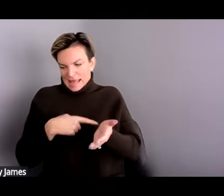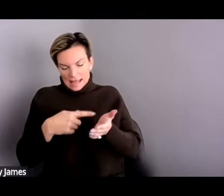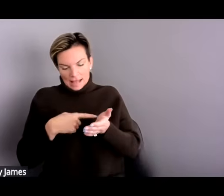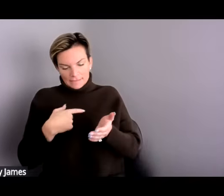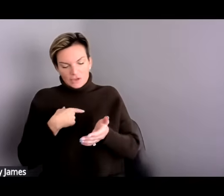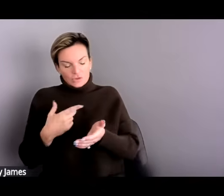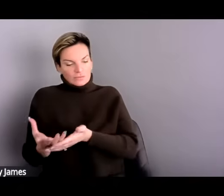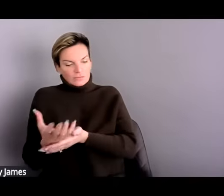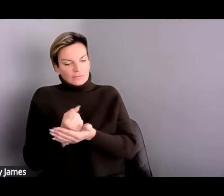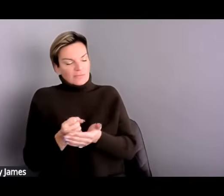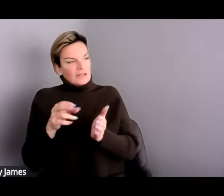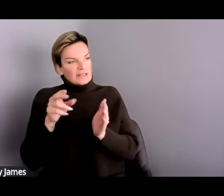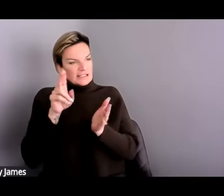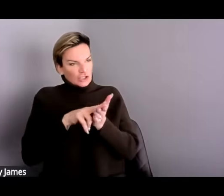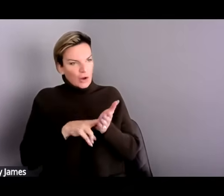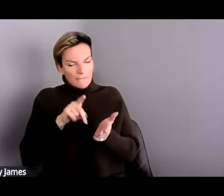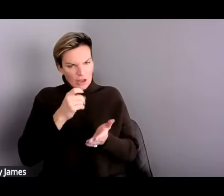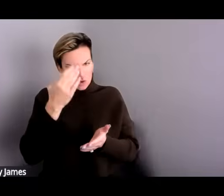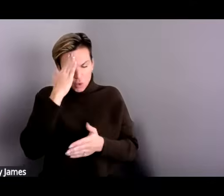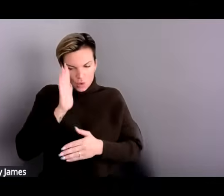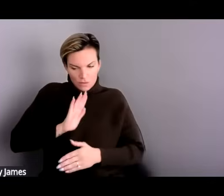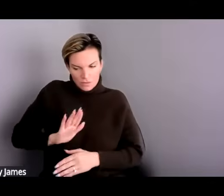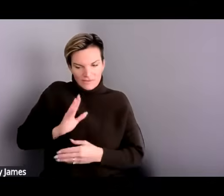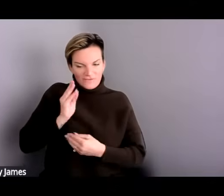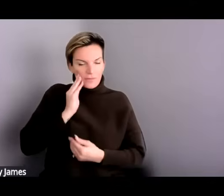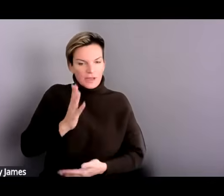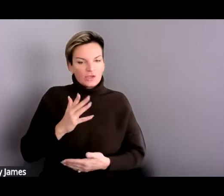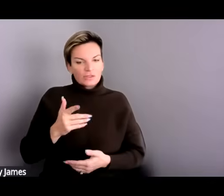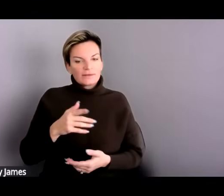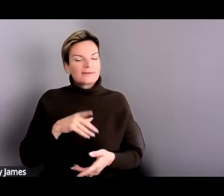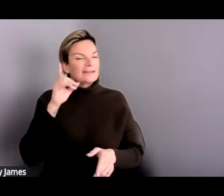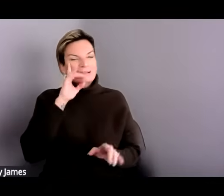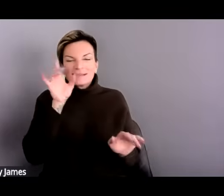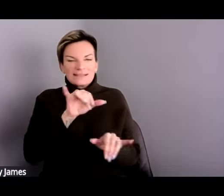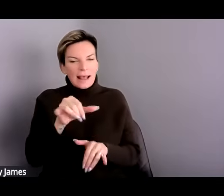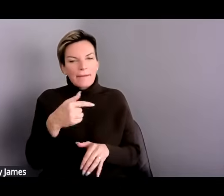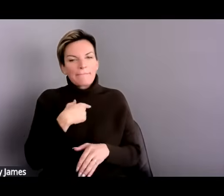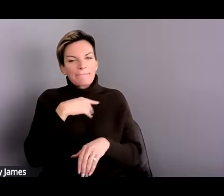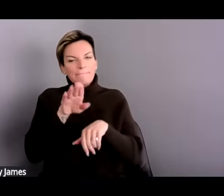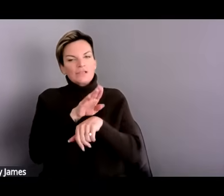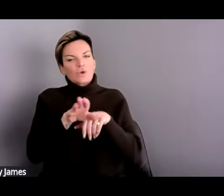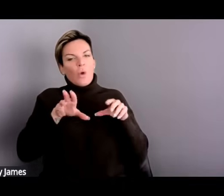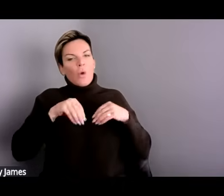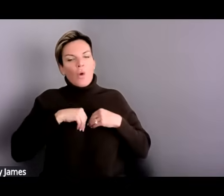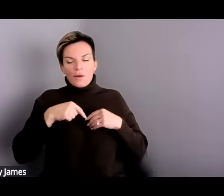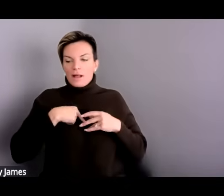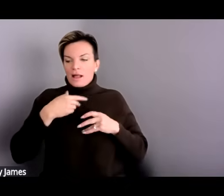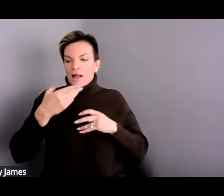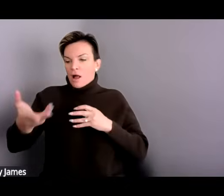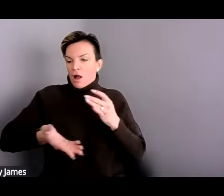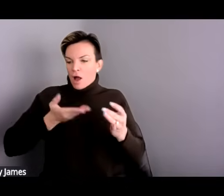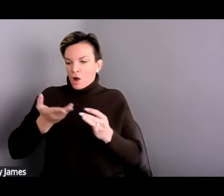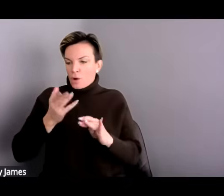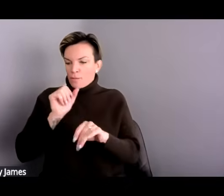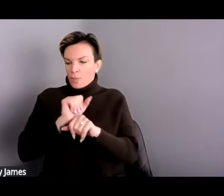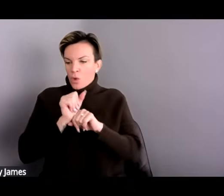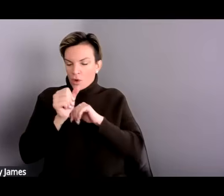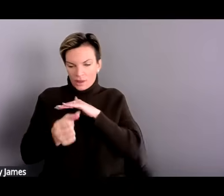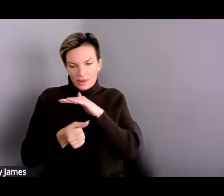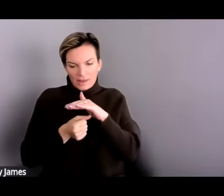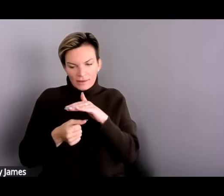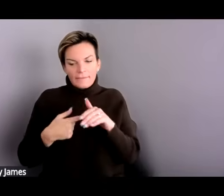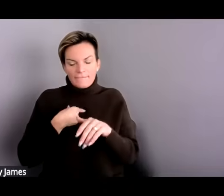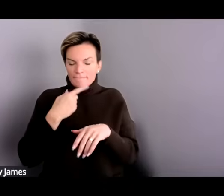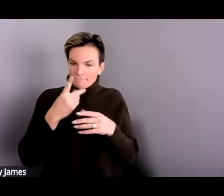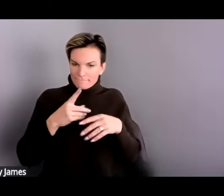of requirement that I have as an employer if I hire somebody. If I hire a programmer or I hire a salesperson, I